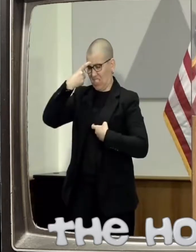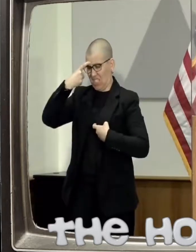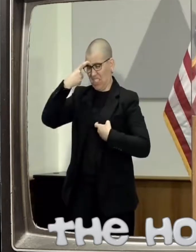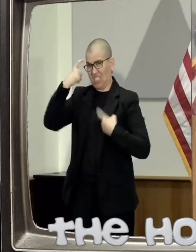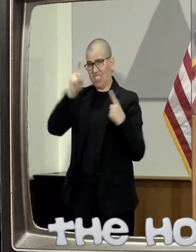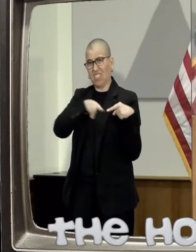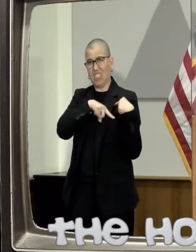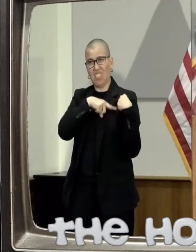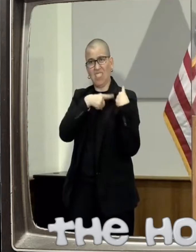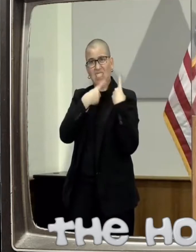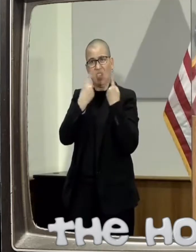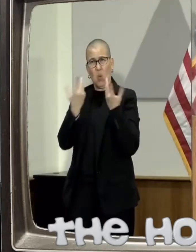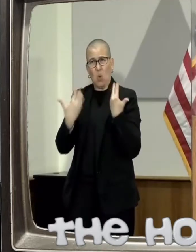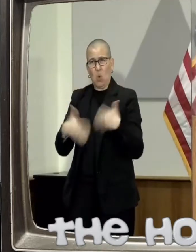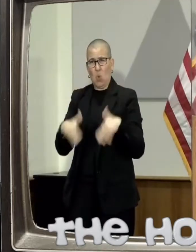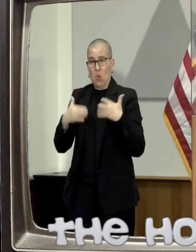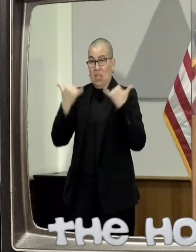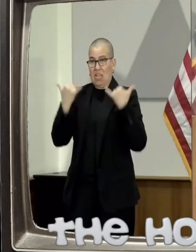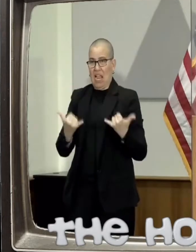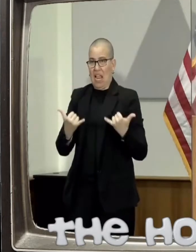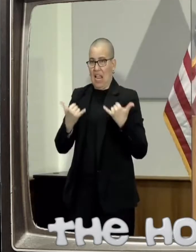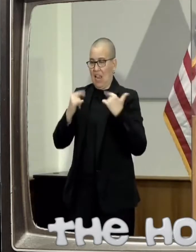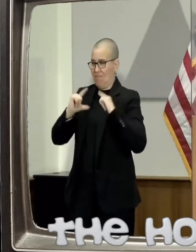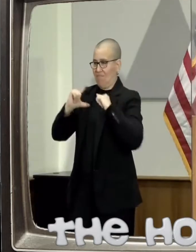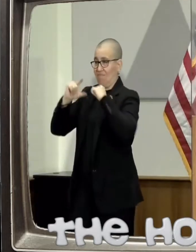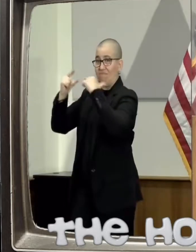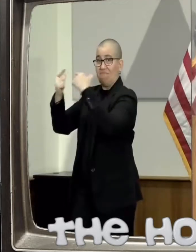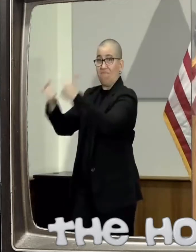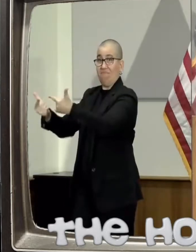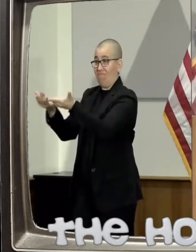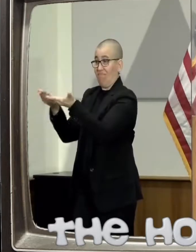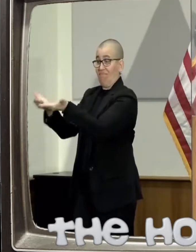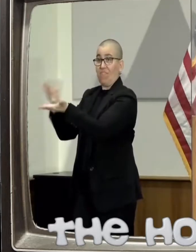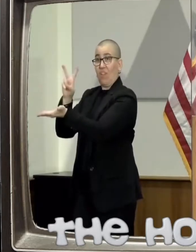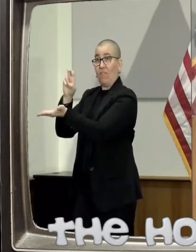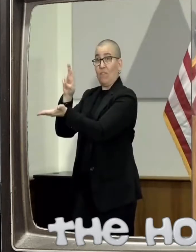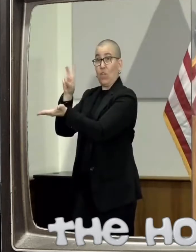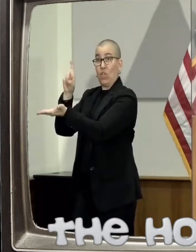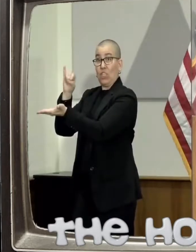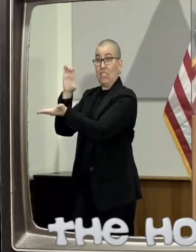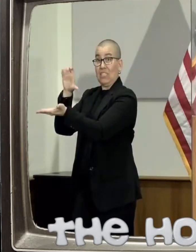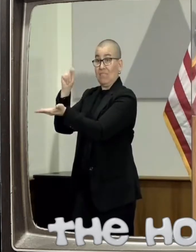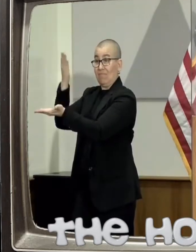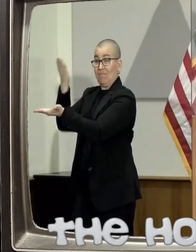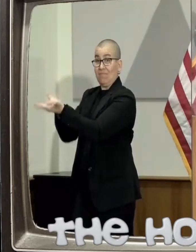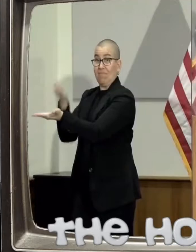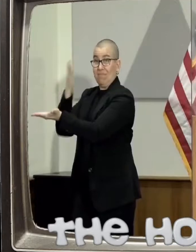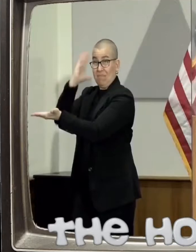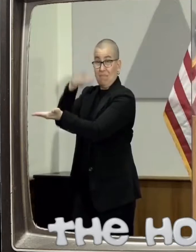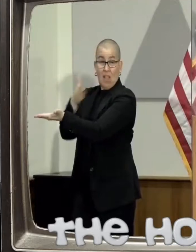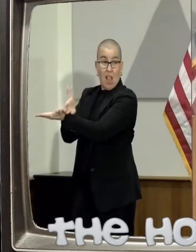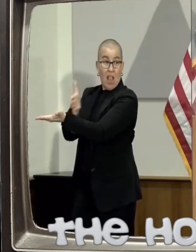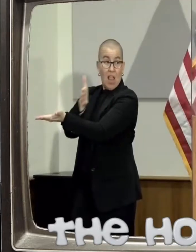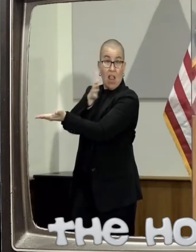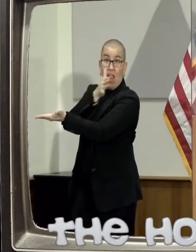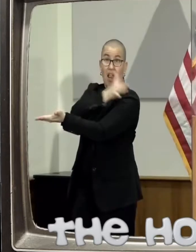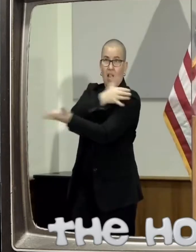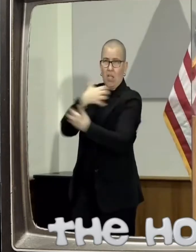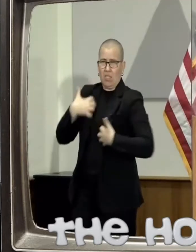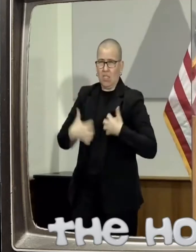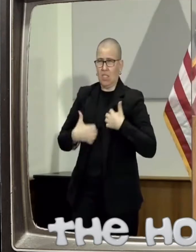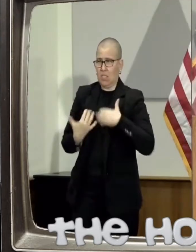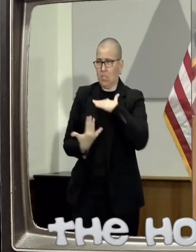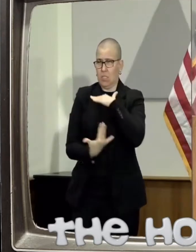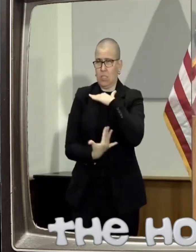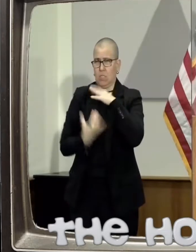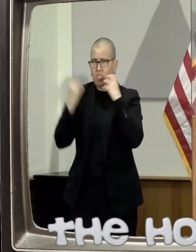and then the verdict. There's been pain and anguish, anger and frustration that is undoubtedly acutely